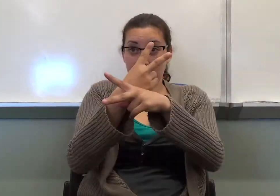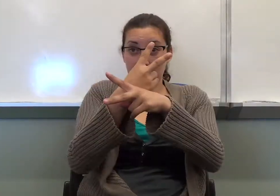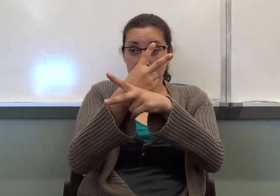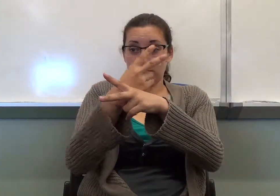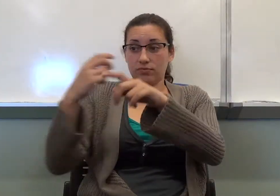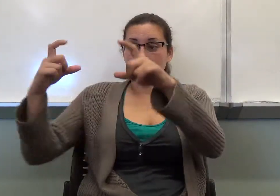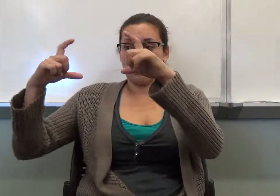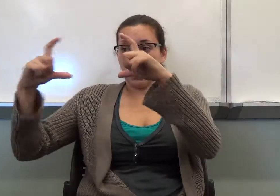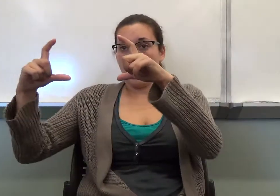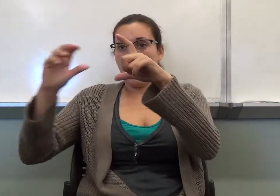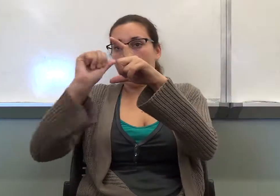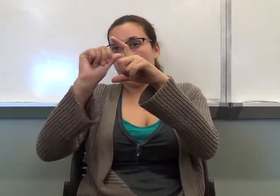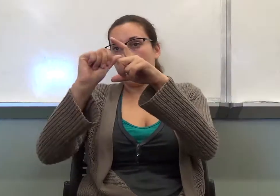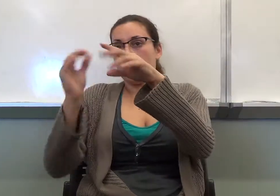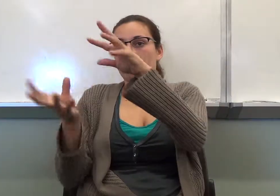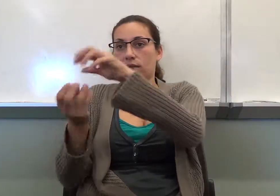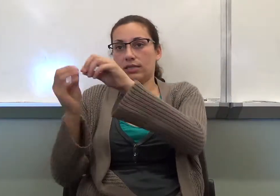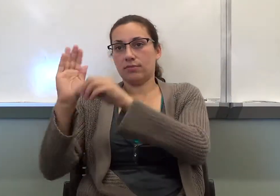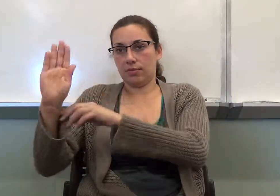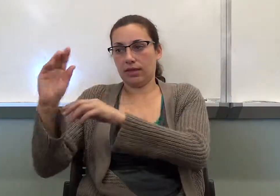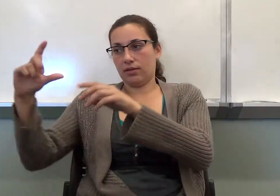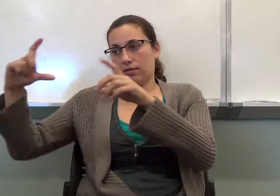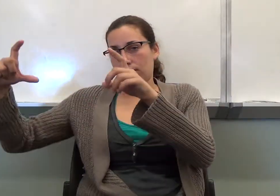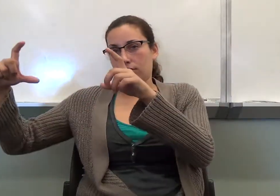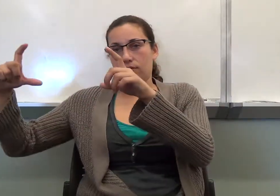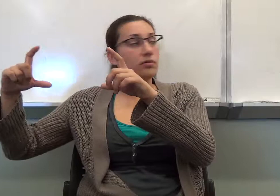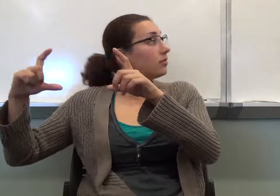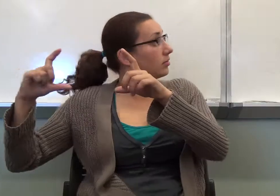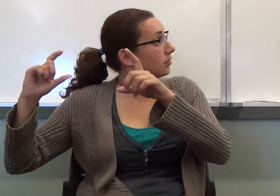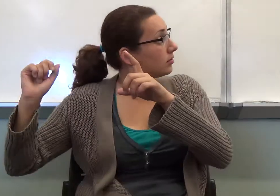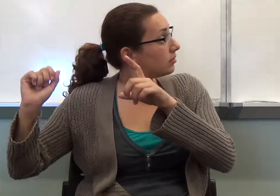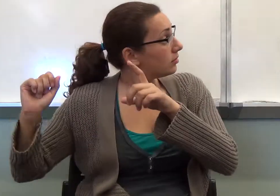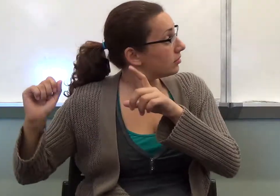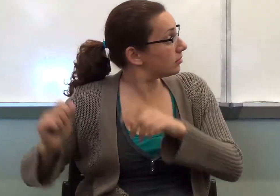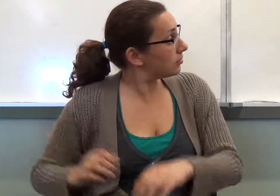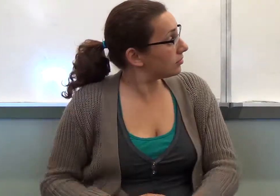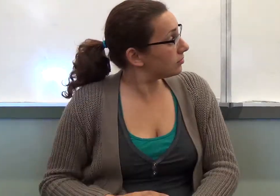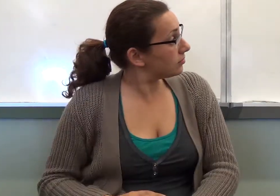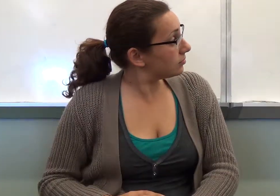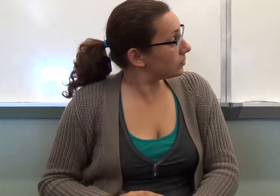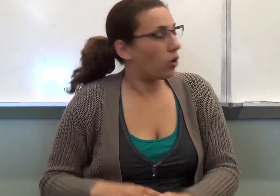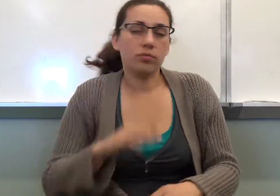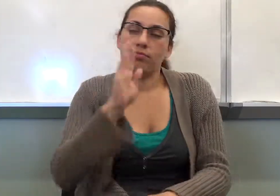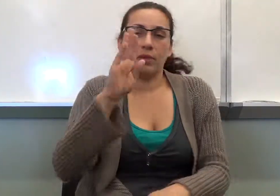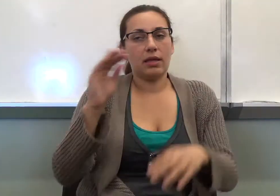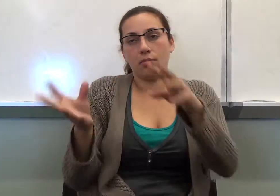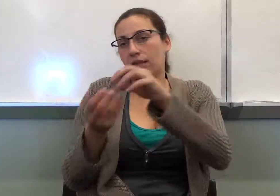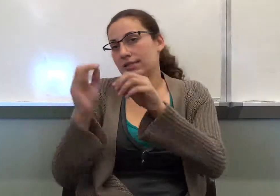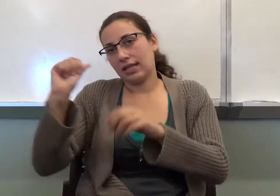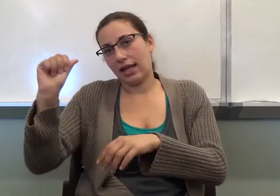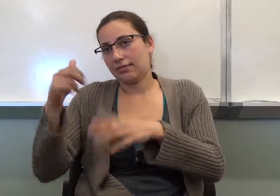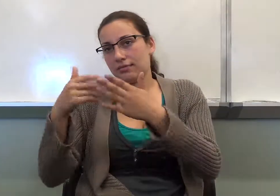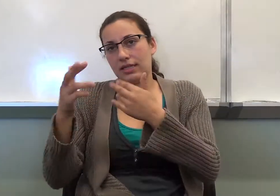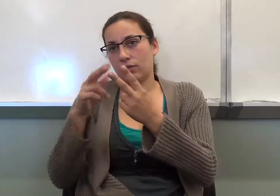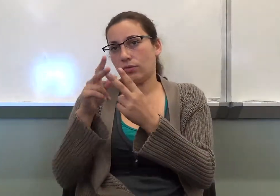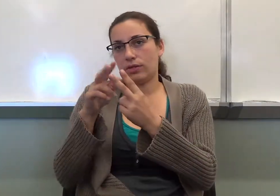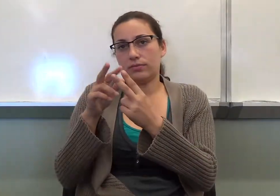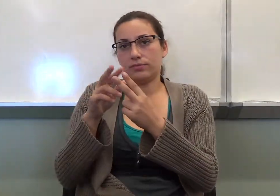Okay, let's put those numbers in so we can calculate them. B is usually the longer base, 10,